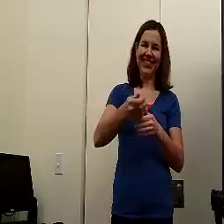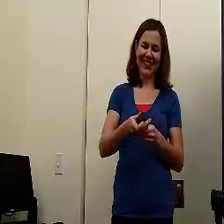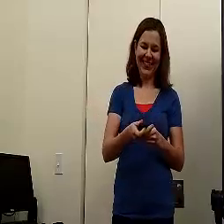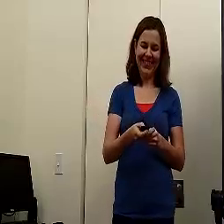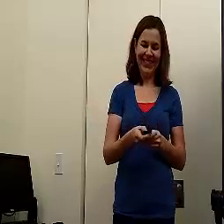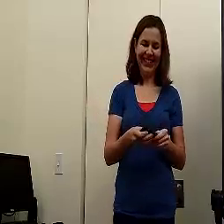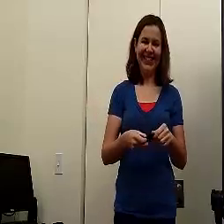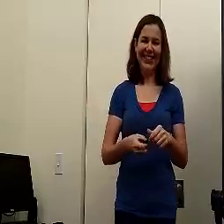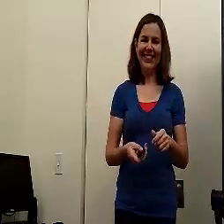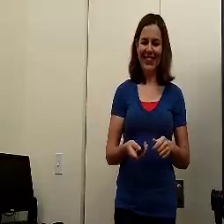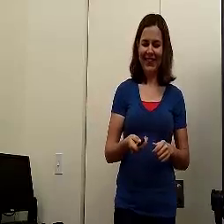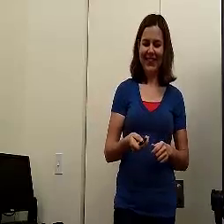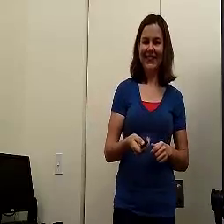it.